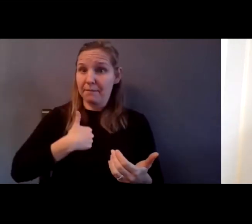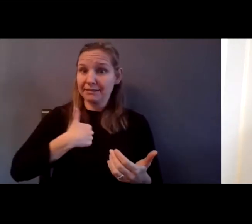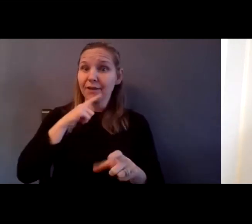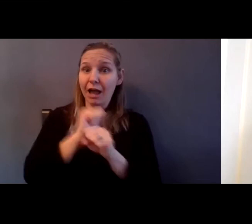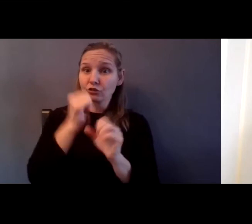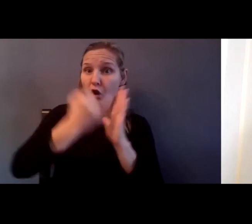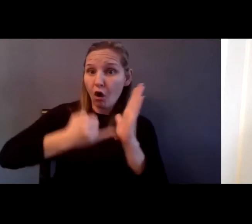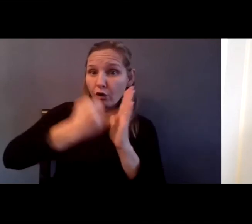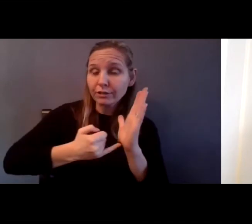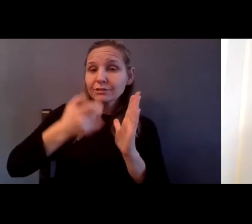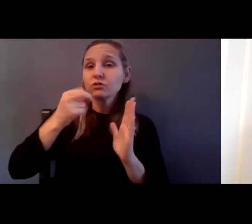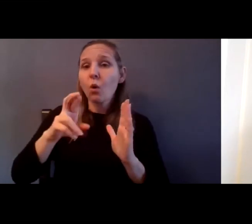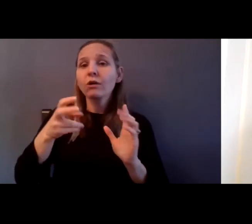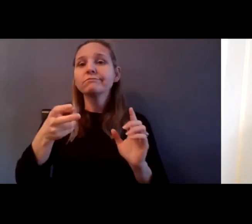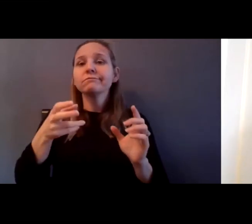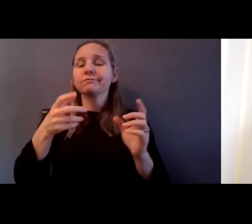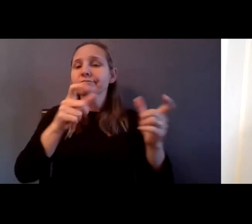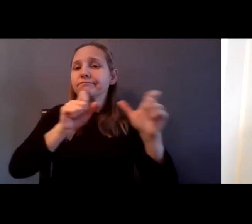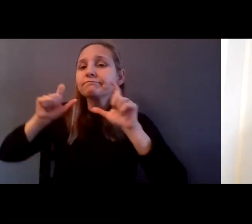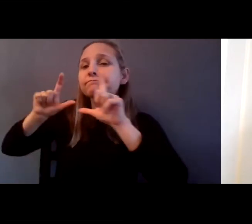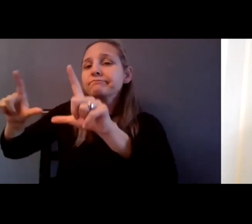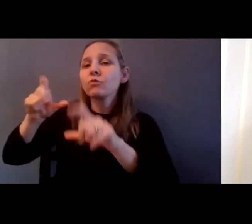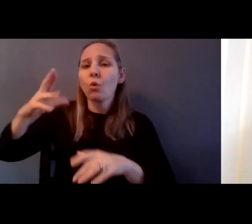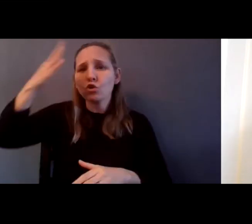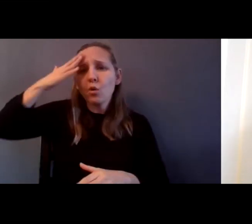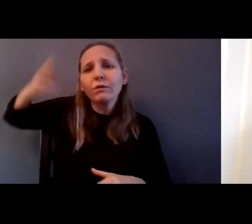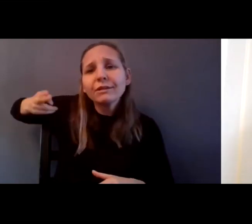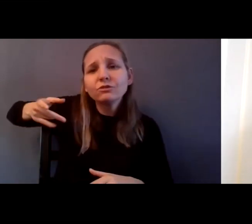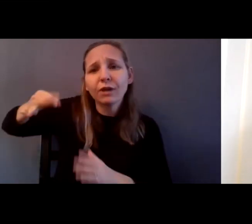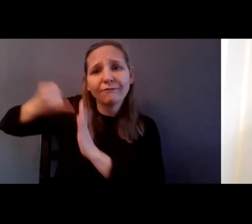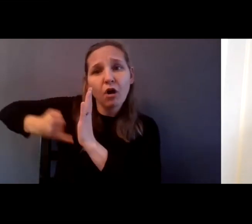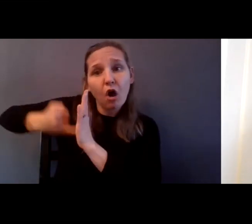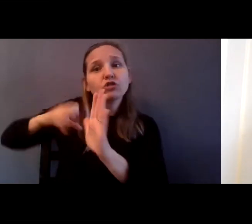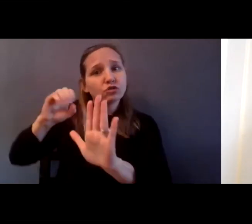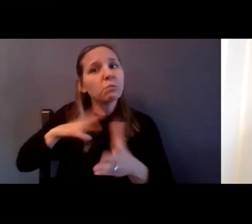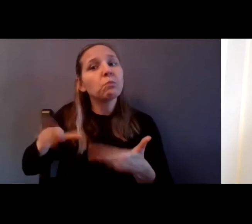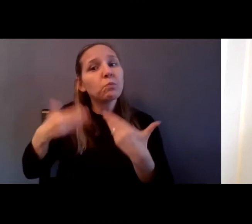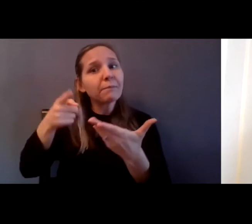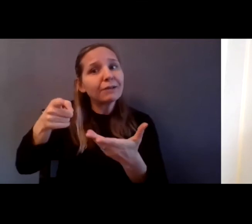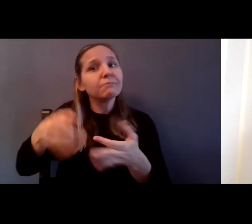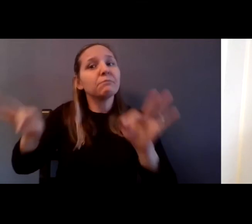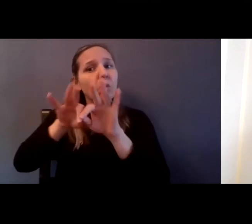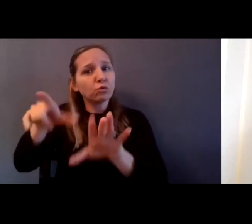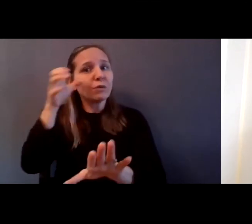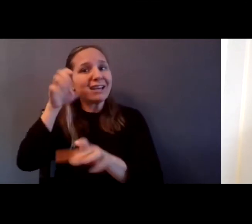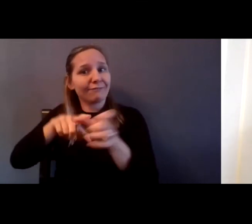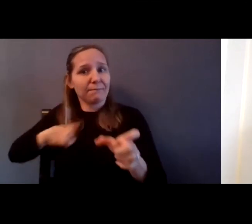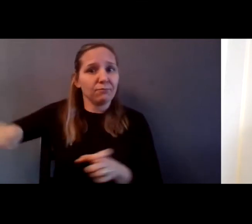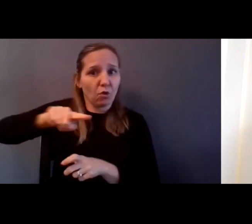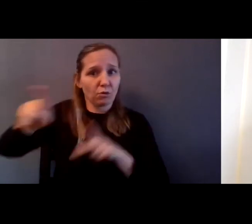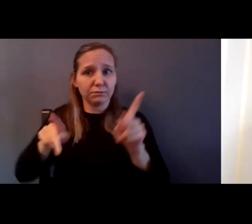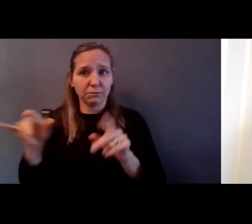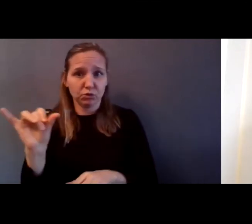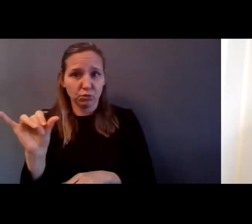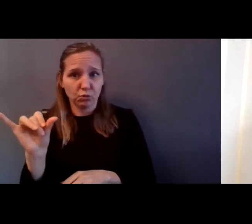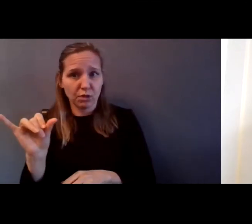curator or art historian, and I think it'll be very important to hear from practitioners as you go forward with this process, in particular